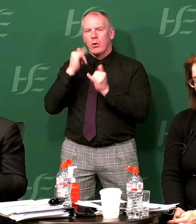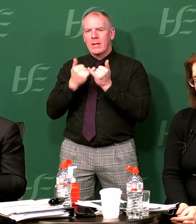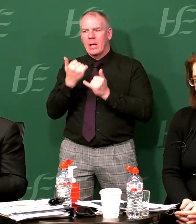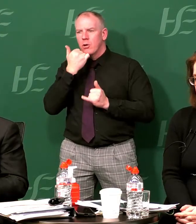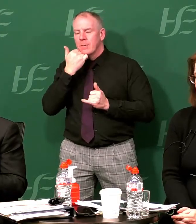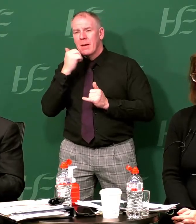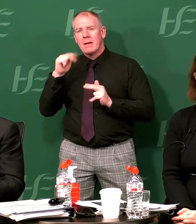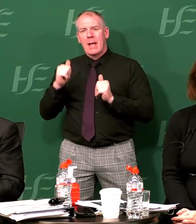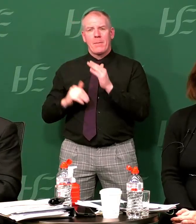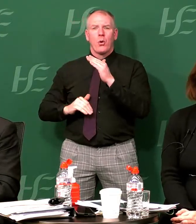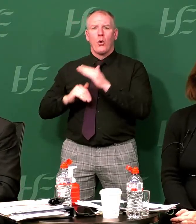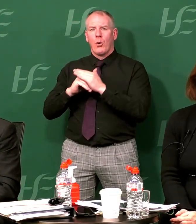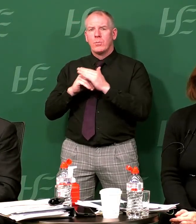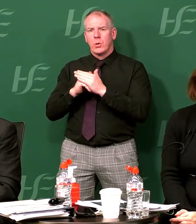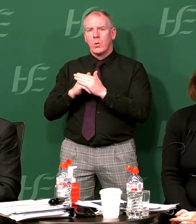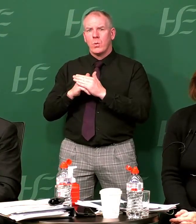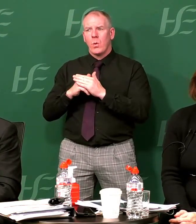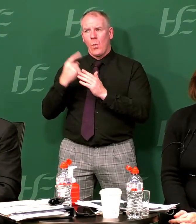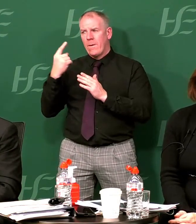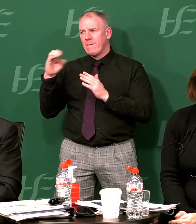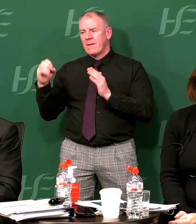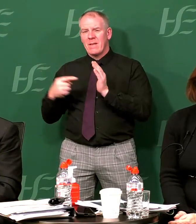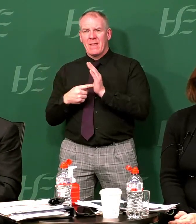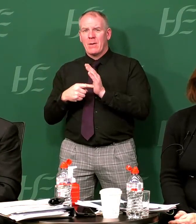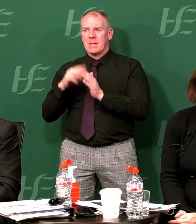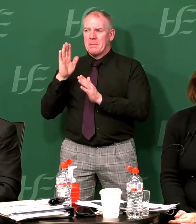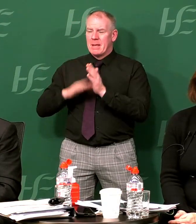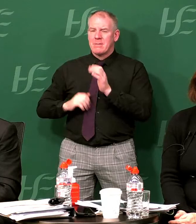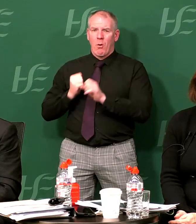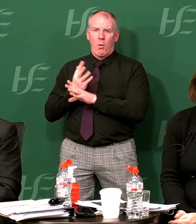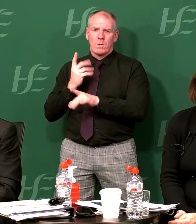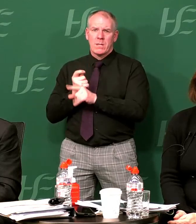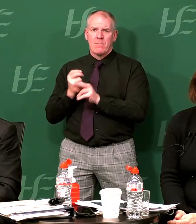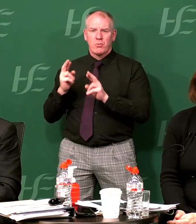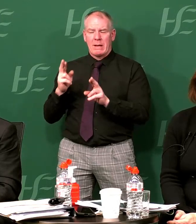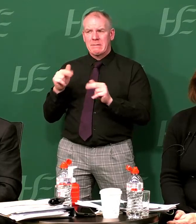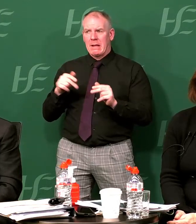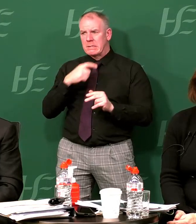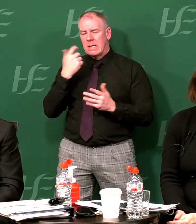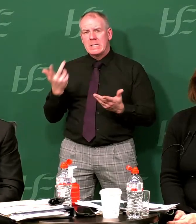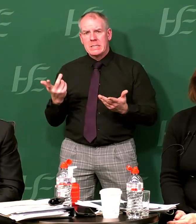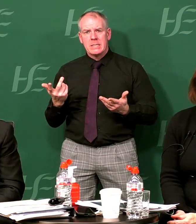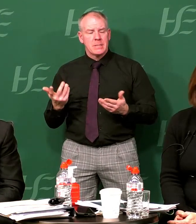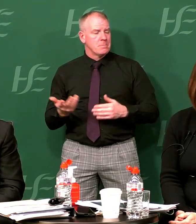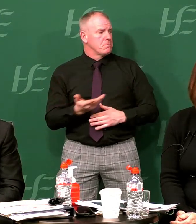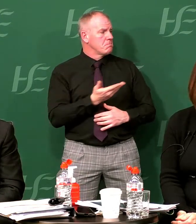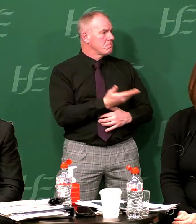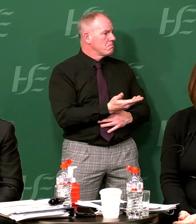could be in a range. But certainly that 150,000 figure has been communicated.